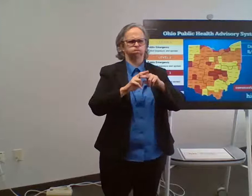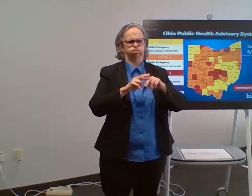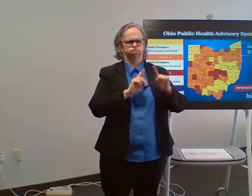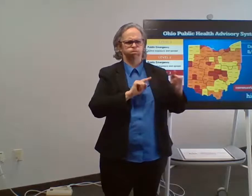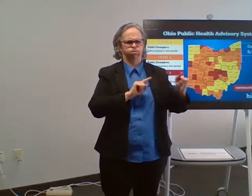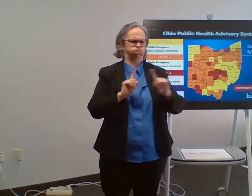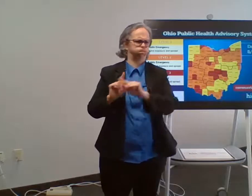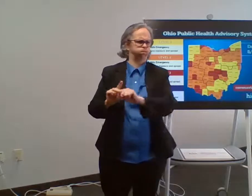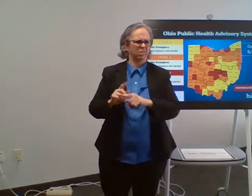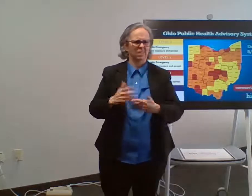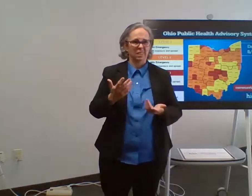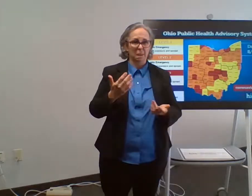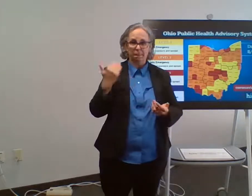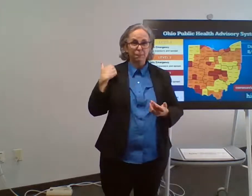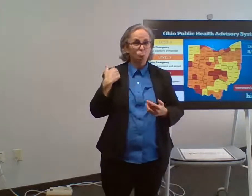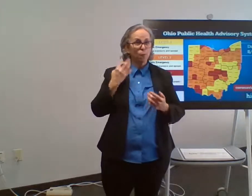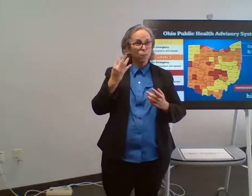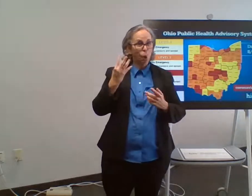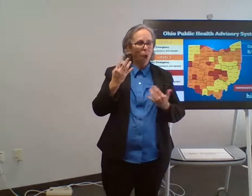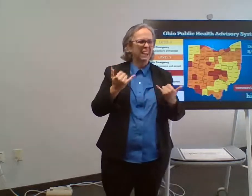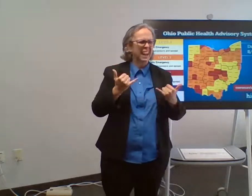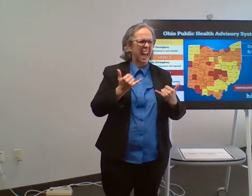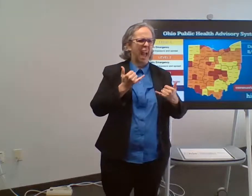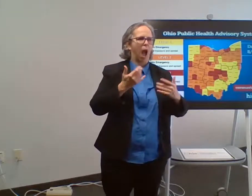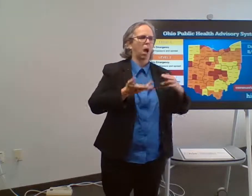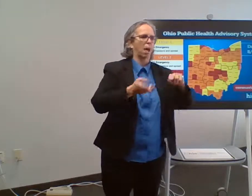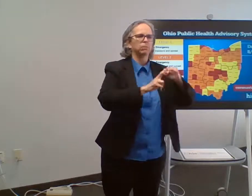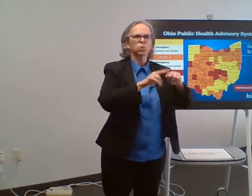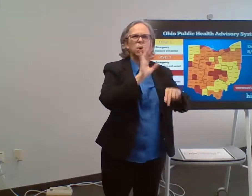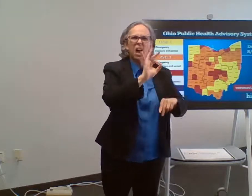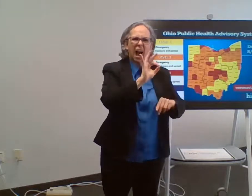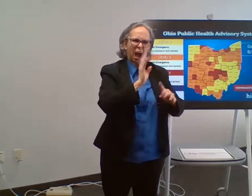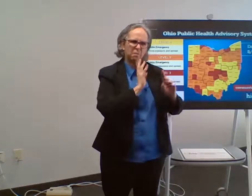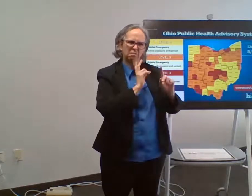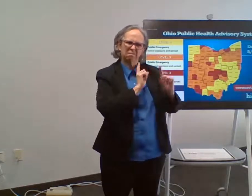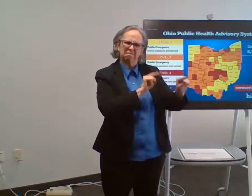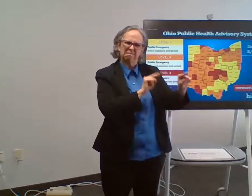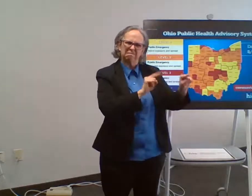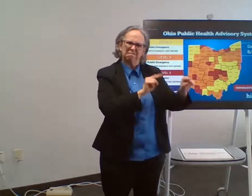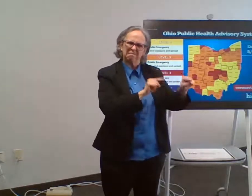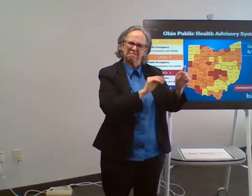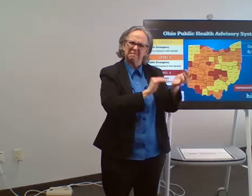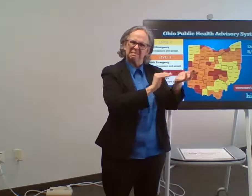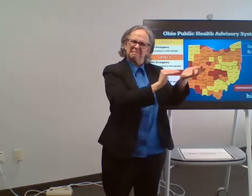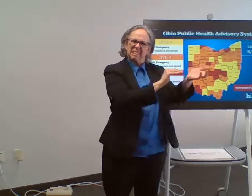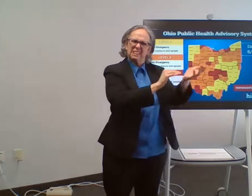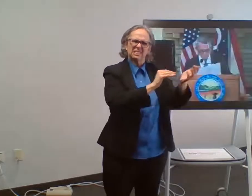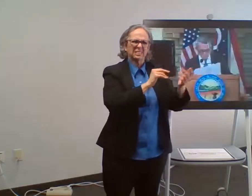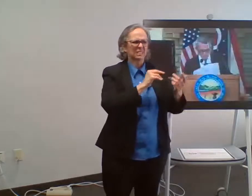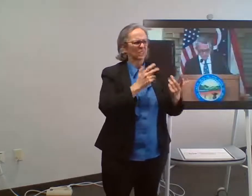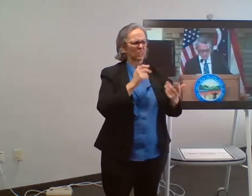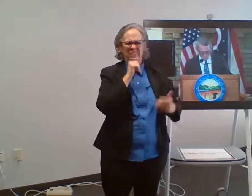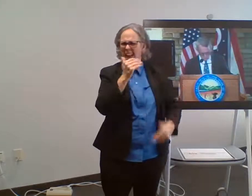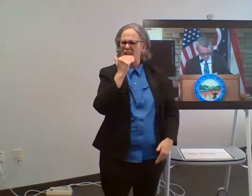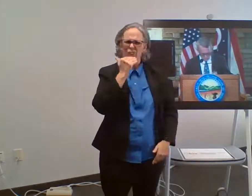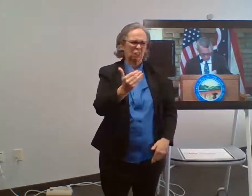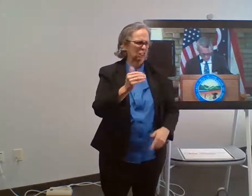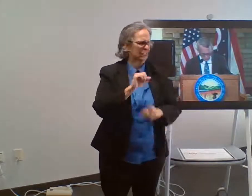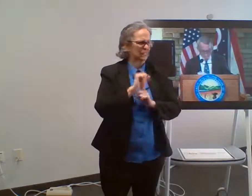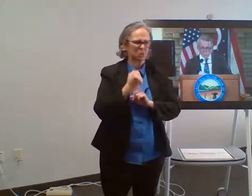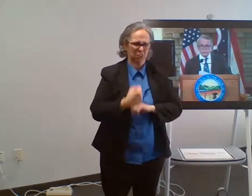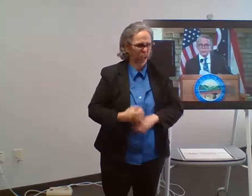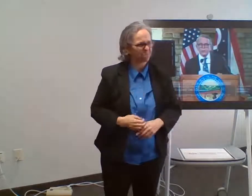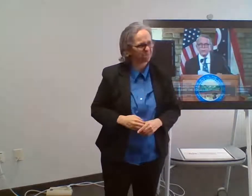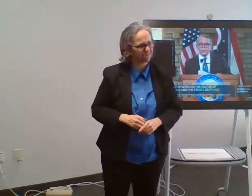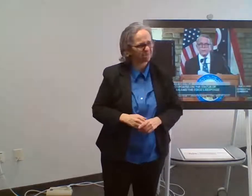August 10th. So that percentage of cases increase is certainly not good. We've tried to